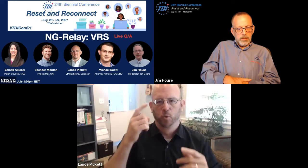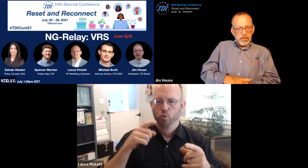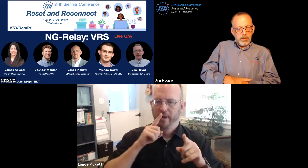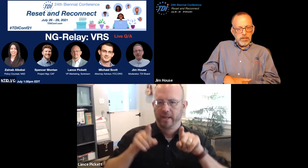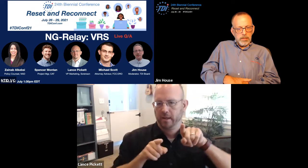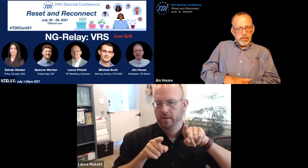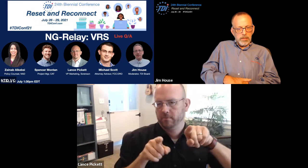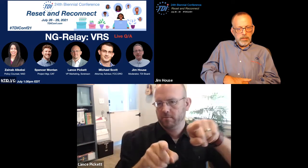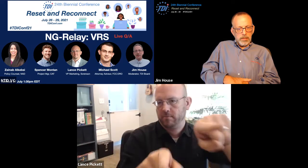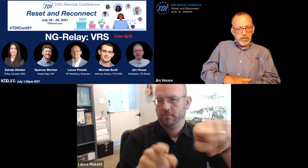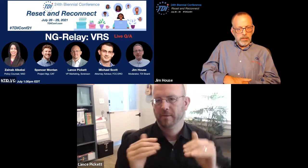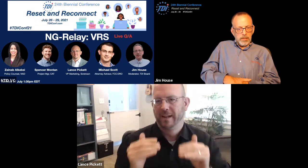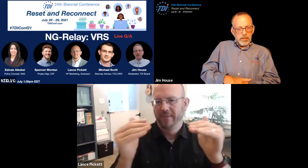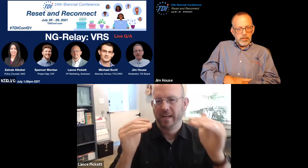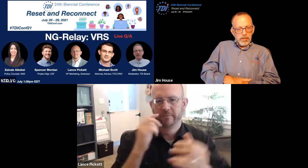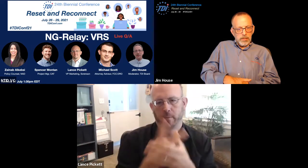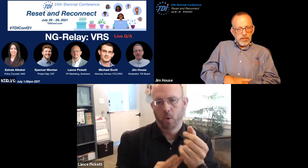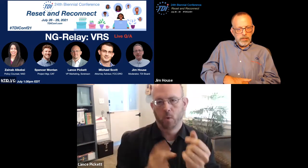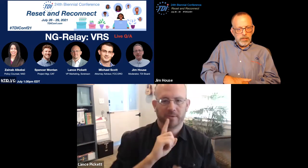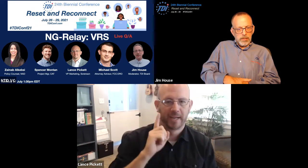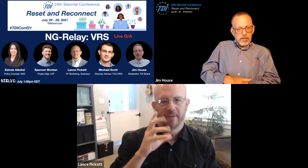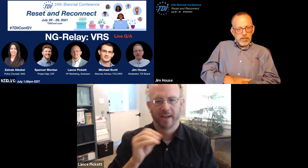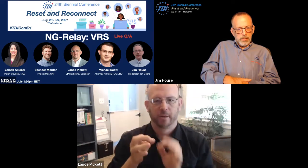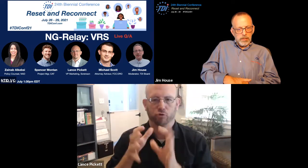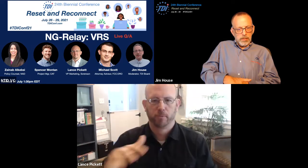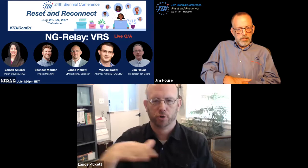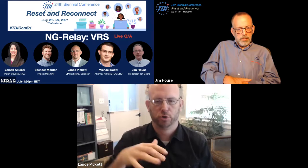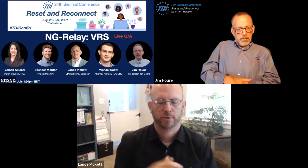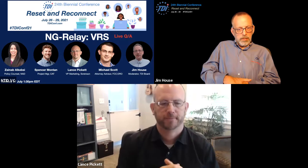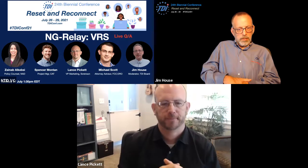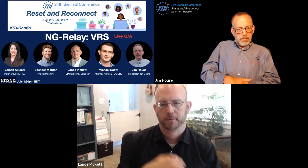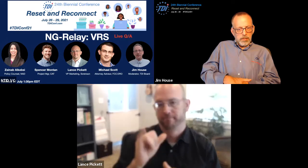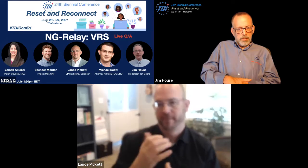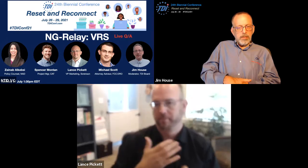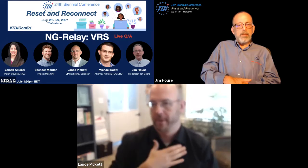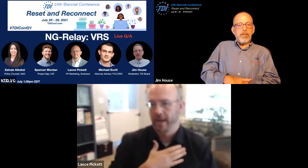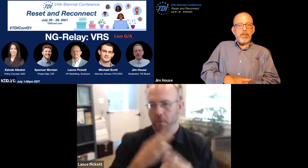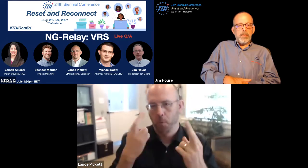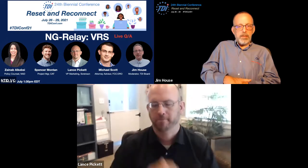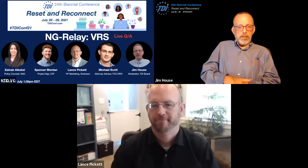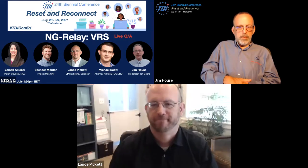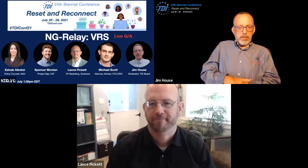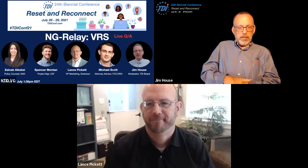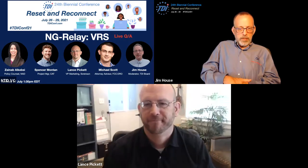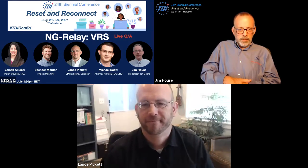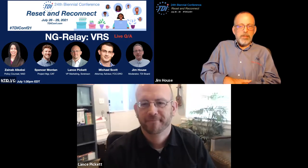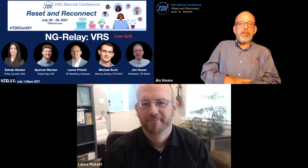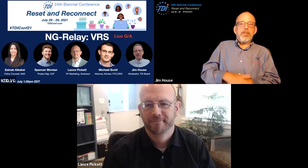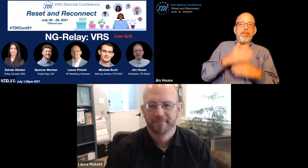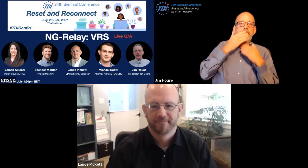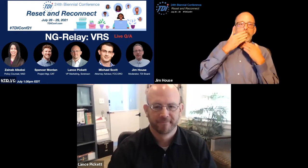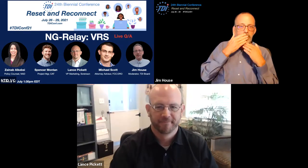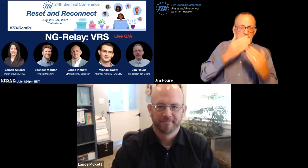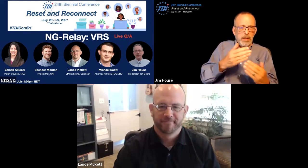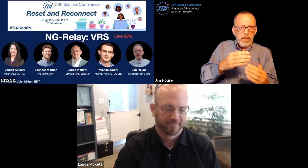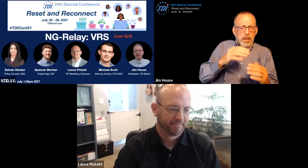them. So we really need to advance the technology for both the deaf consumer and the interpreters. And that's my